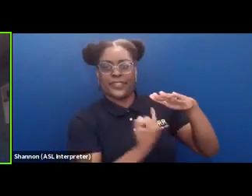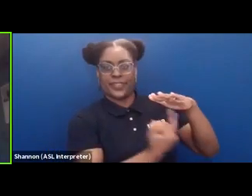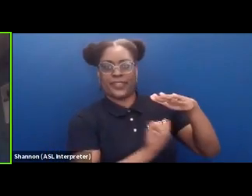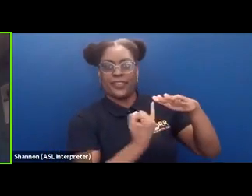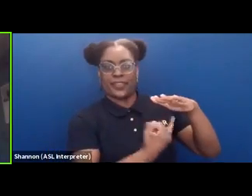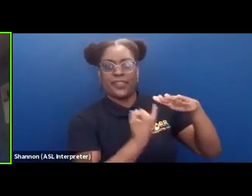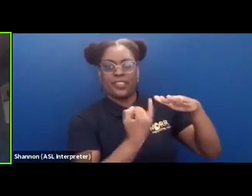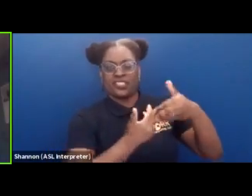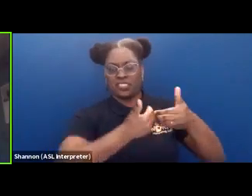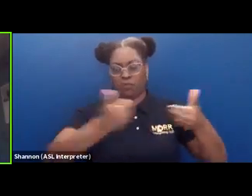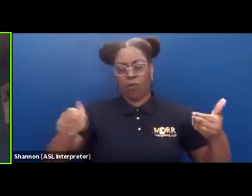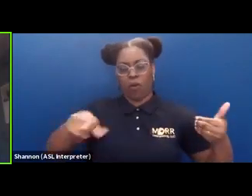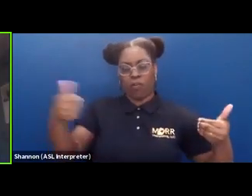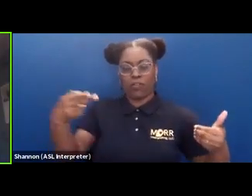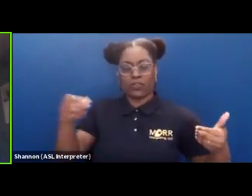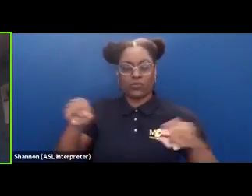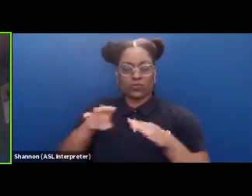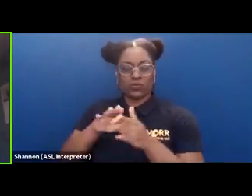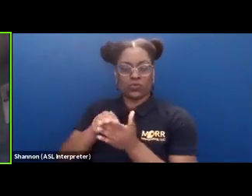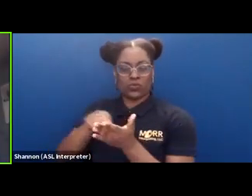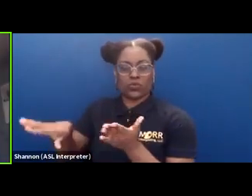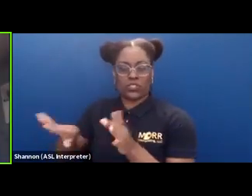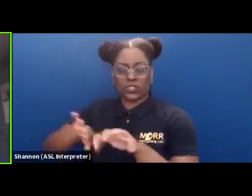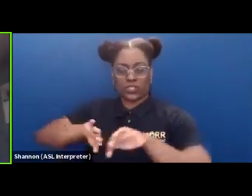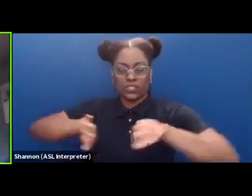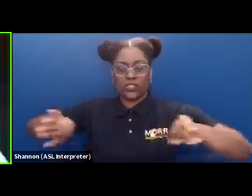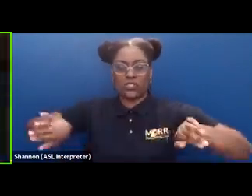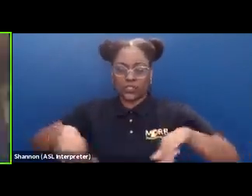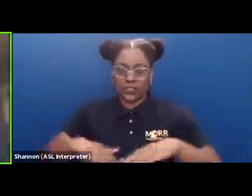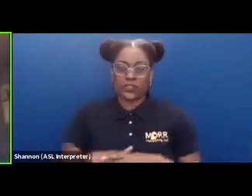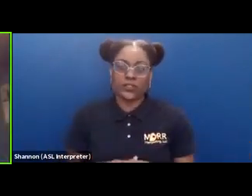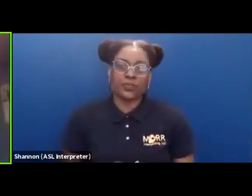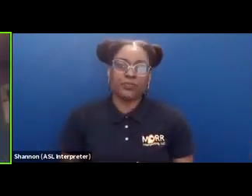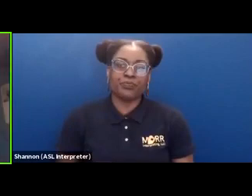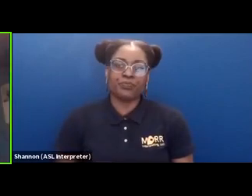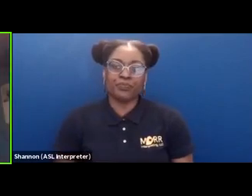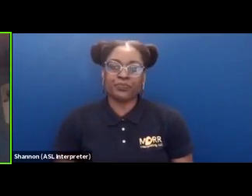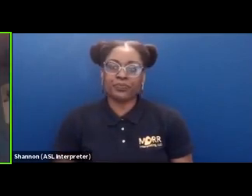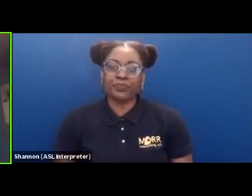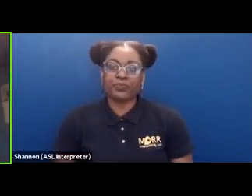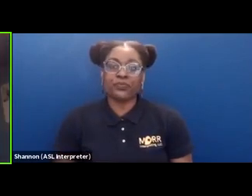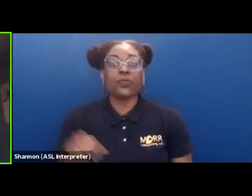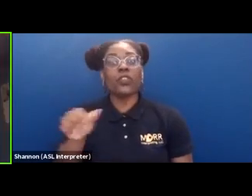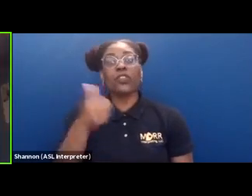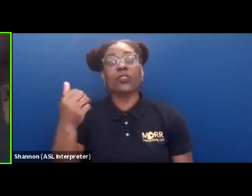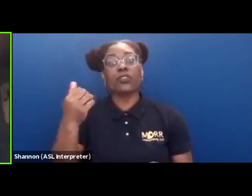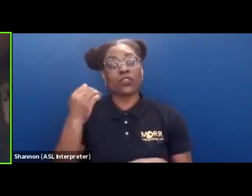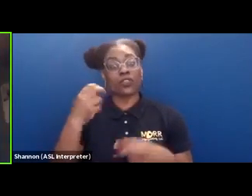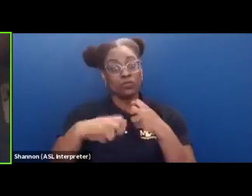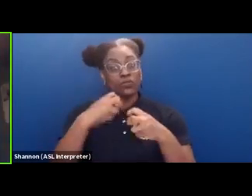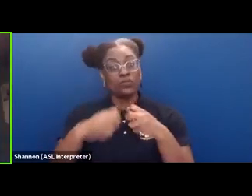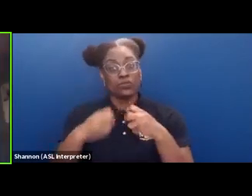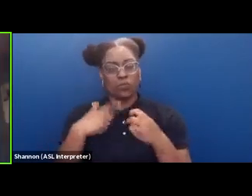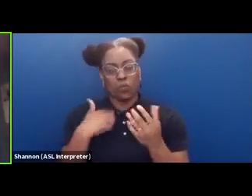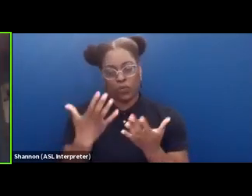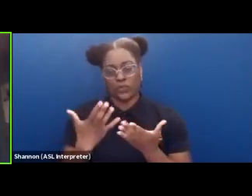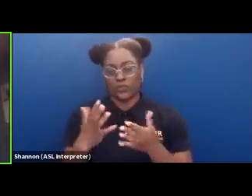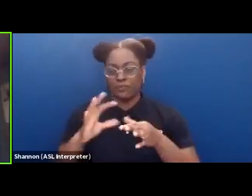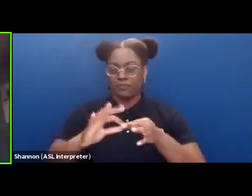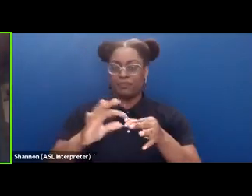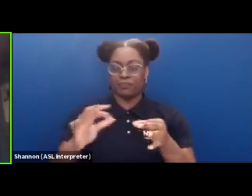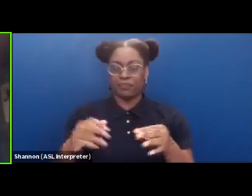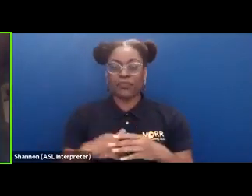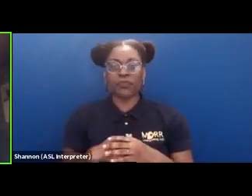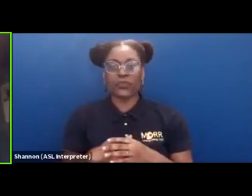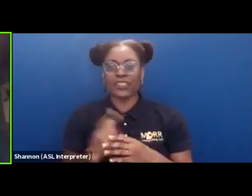to segregate these students. The other issue that I wanted to raise was, and the issue that has